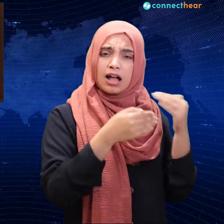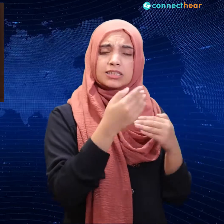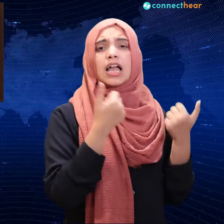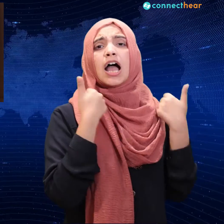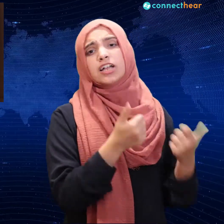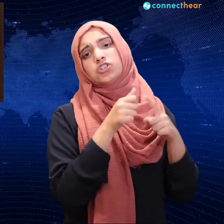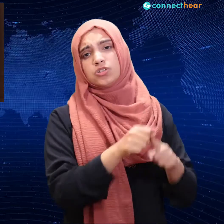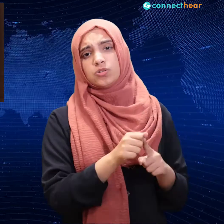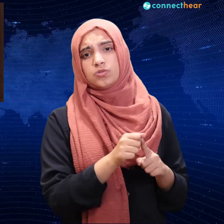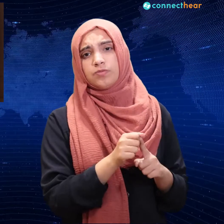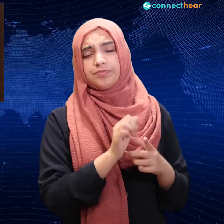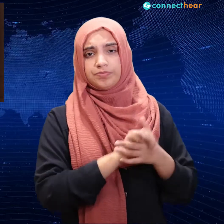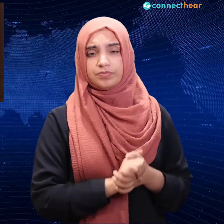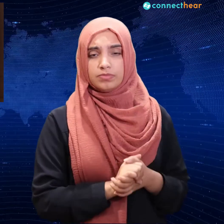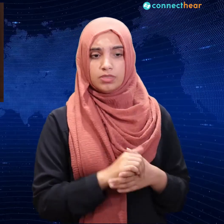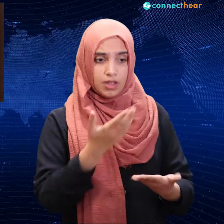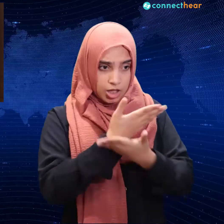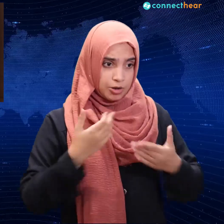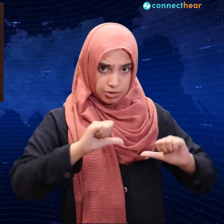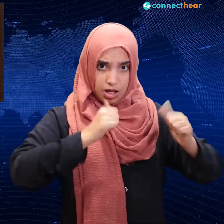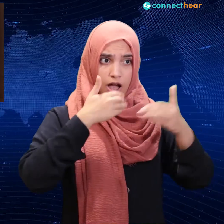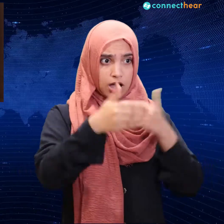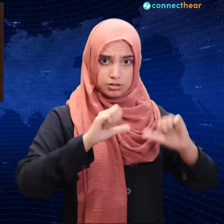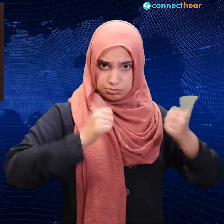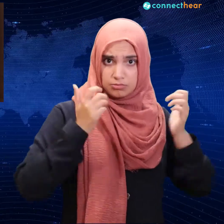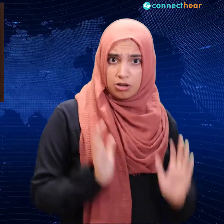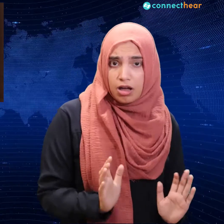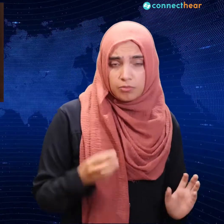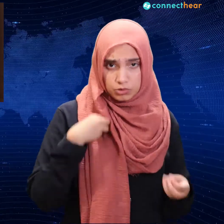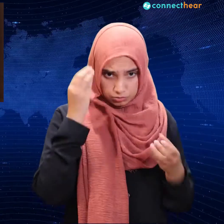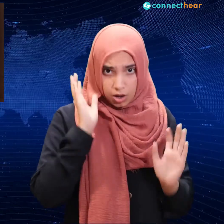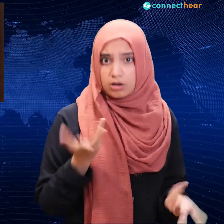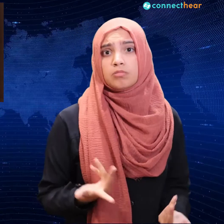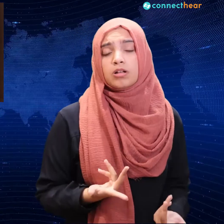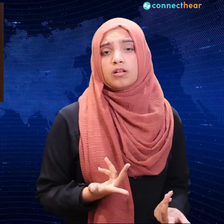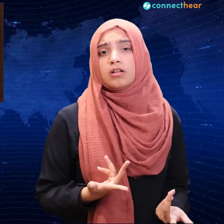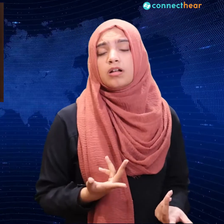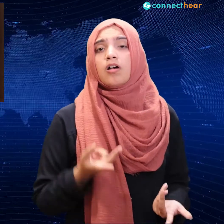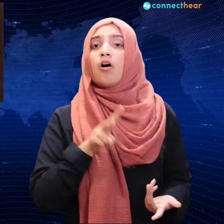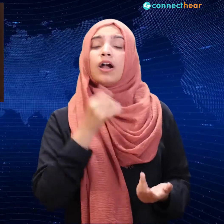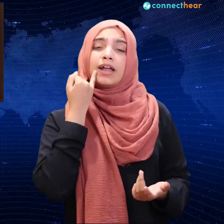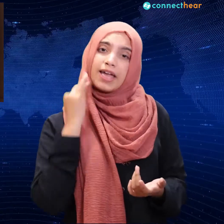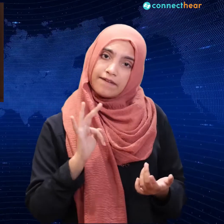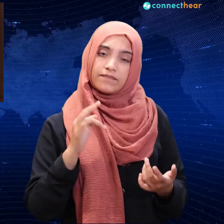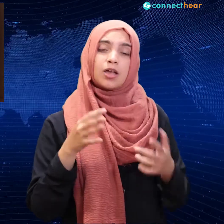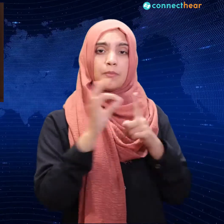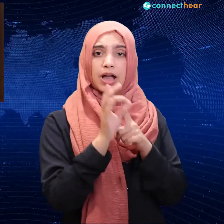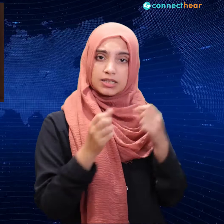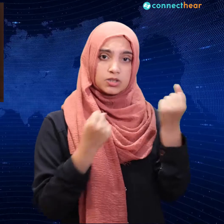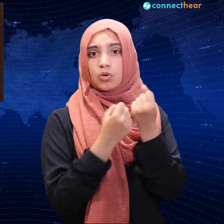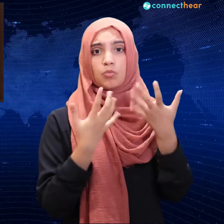But Becky, have we got any choice right now? Now tell me, if you do not back this government and do not help the people